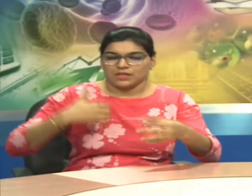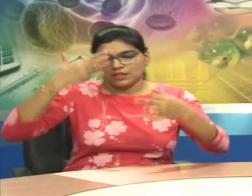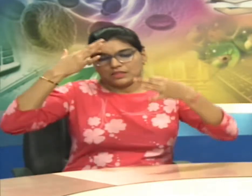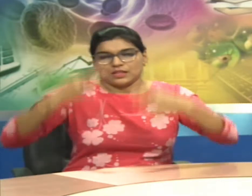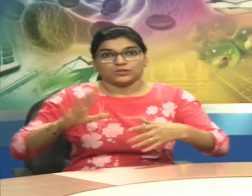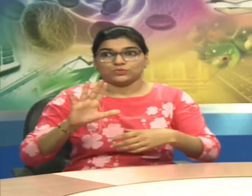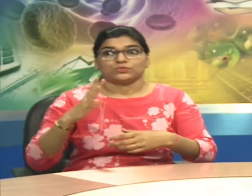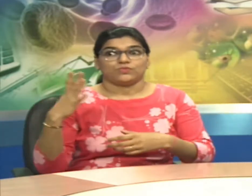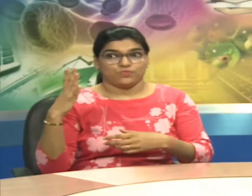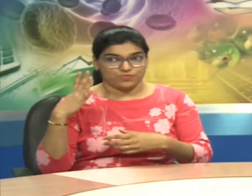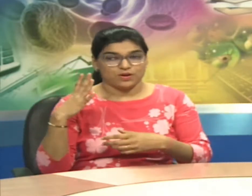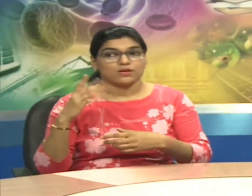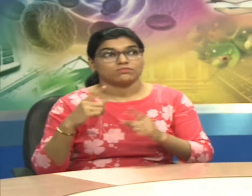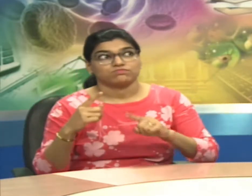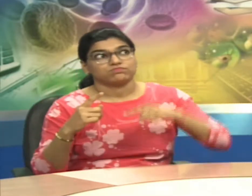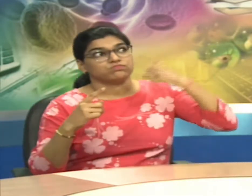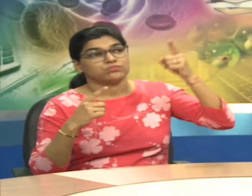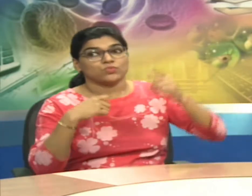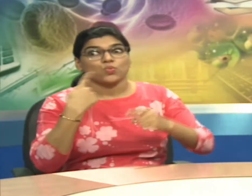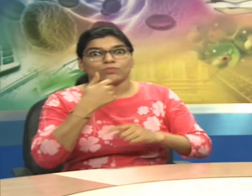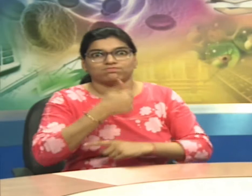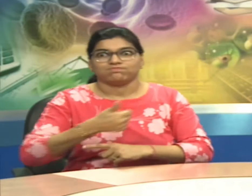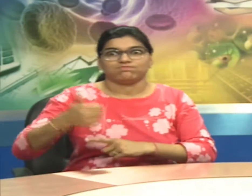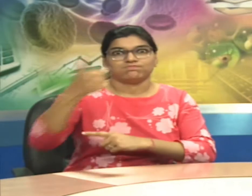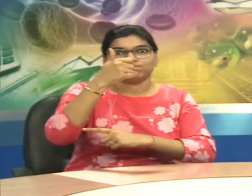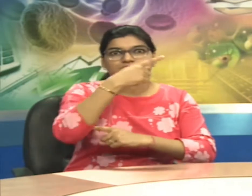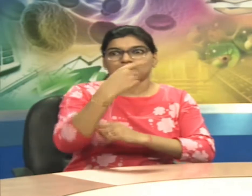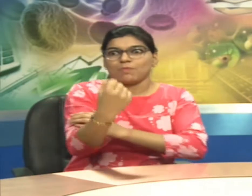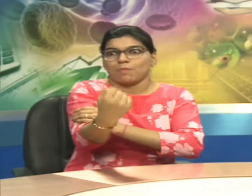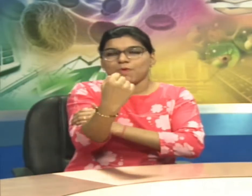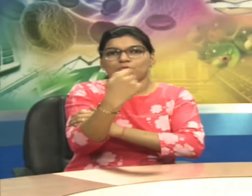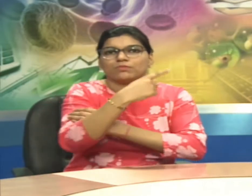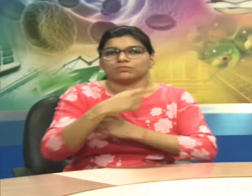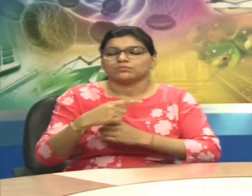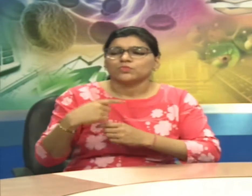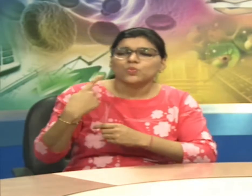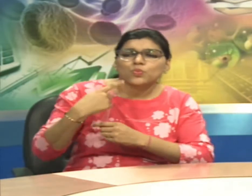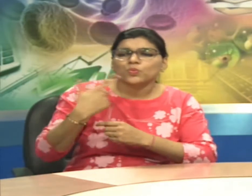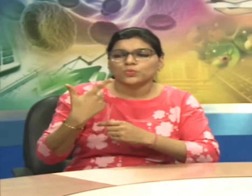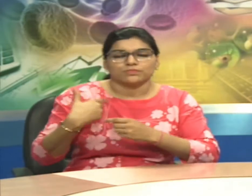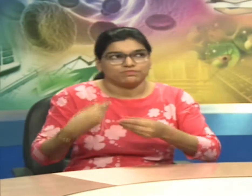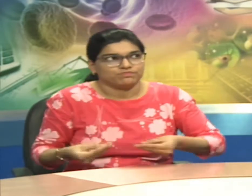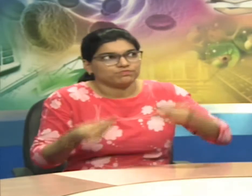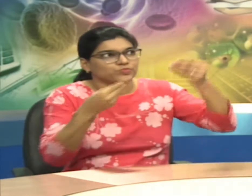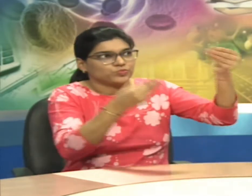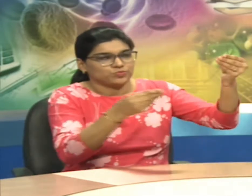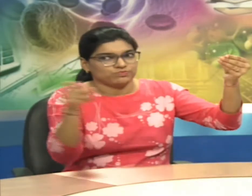services. But he or she has to wait by the authorized power